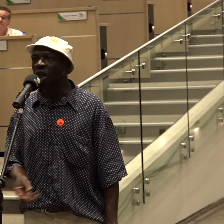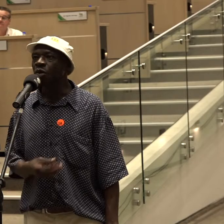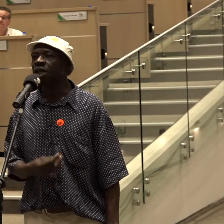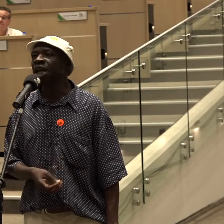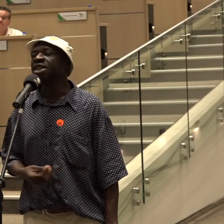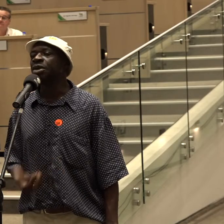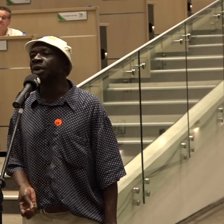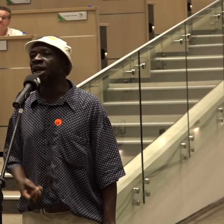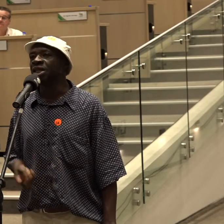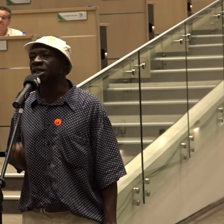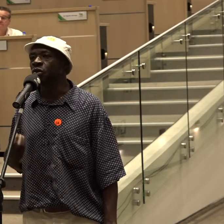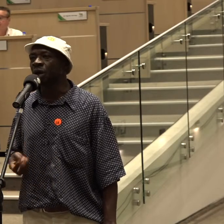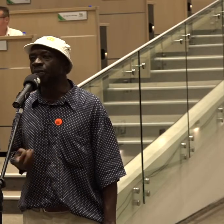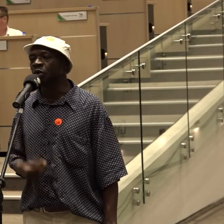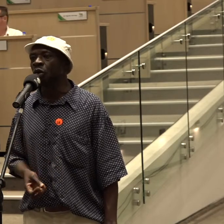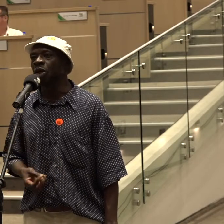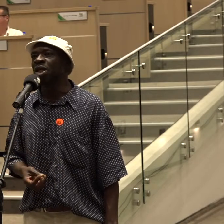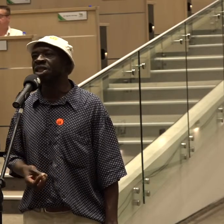foreign